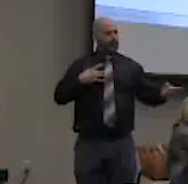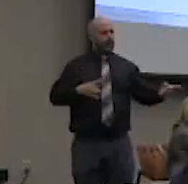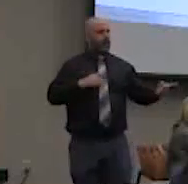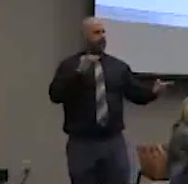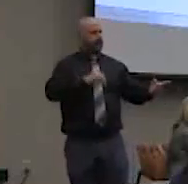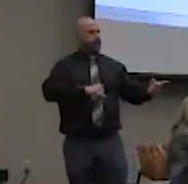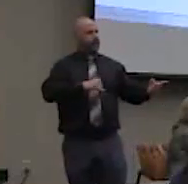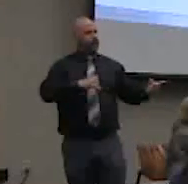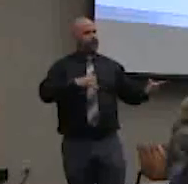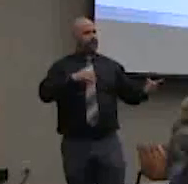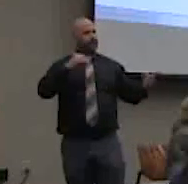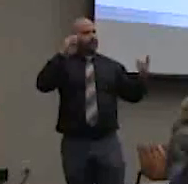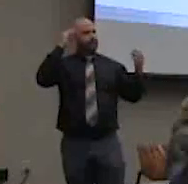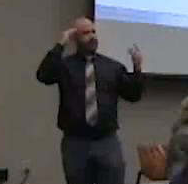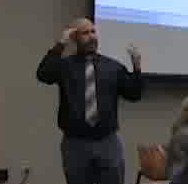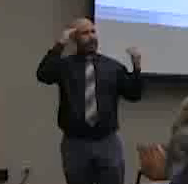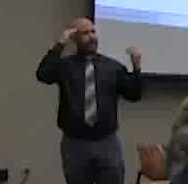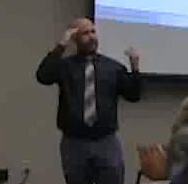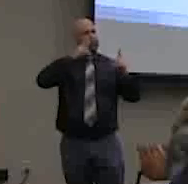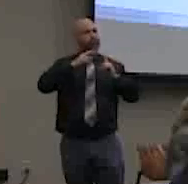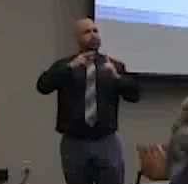We